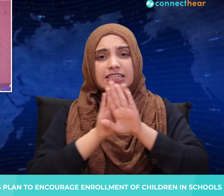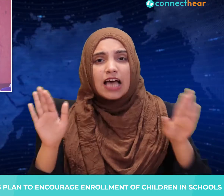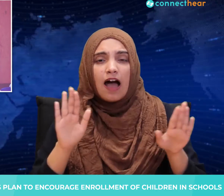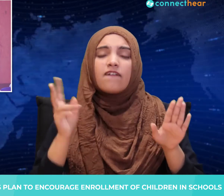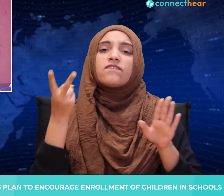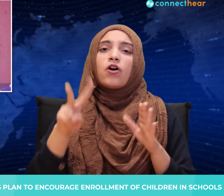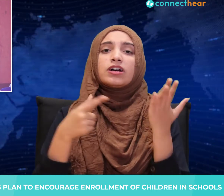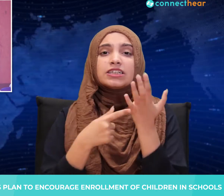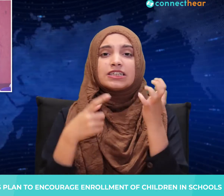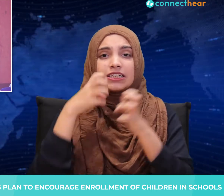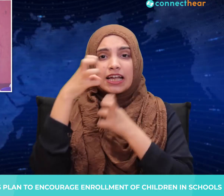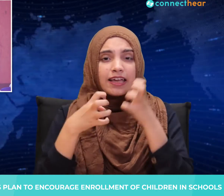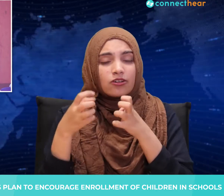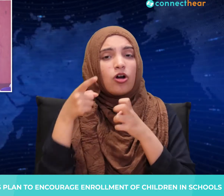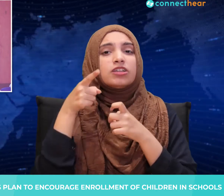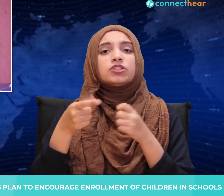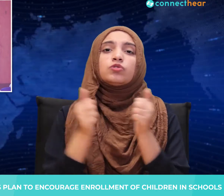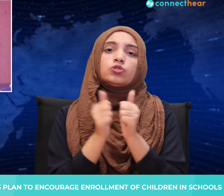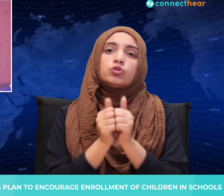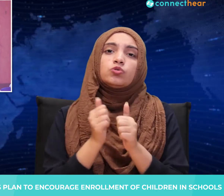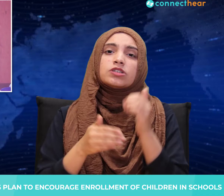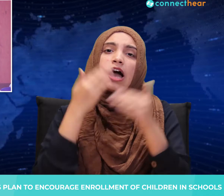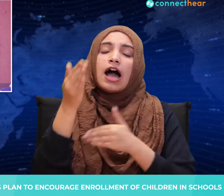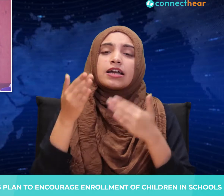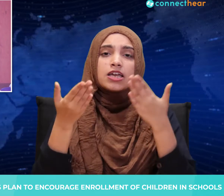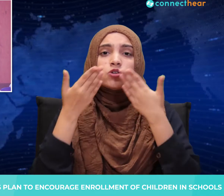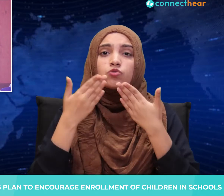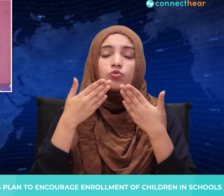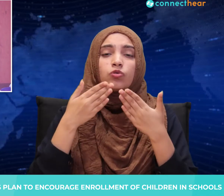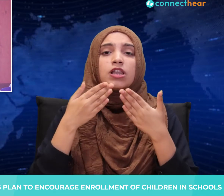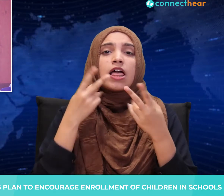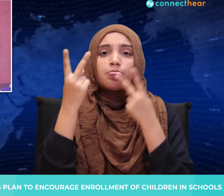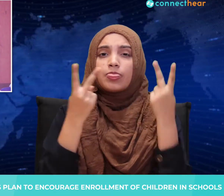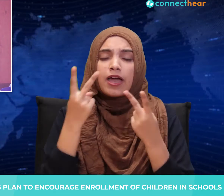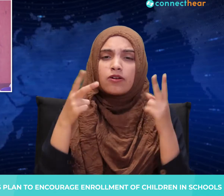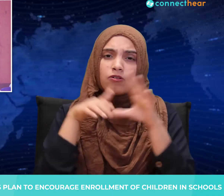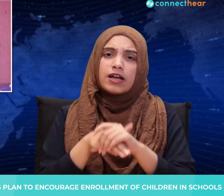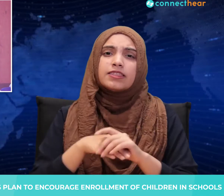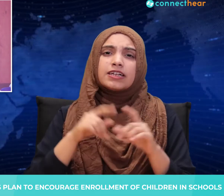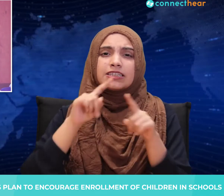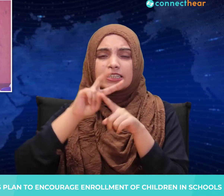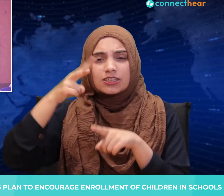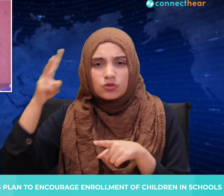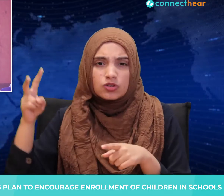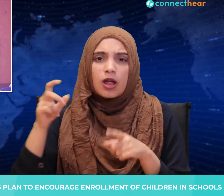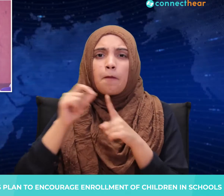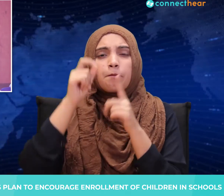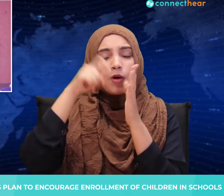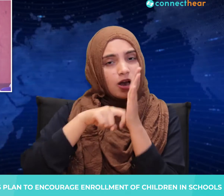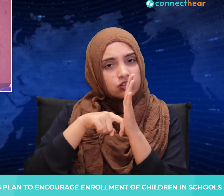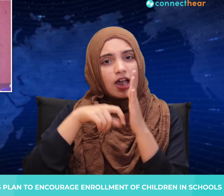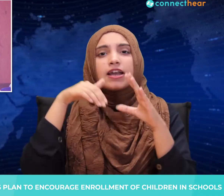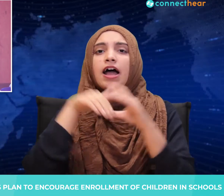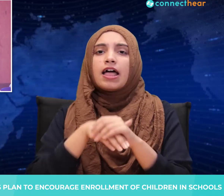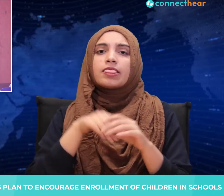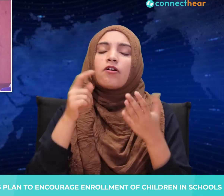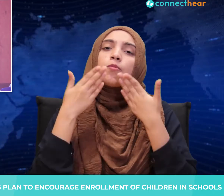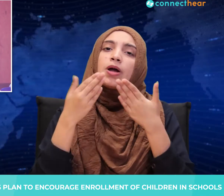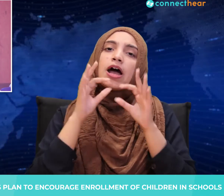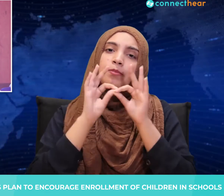latest technology to monitor schools, disperse stipends transparently, and identify fake